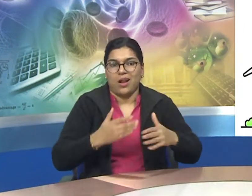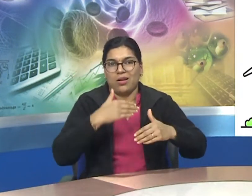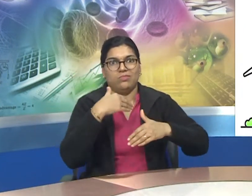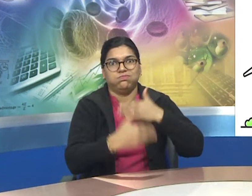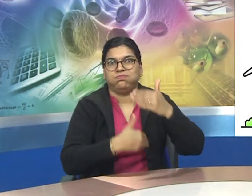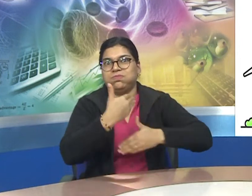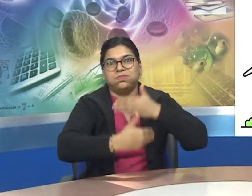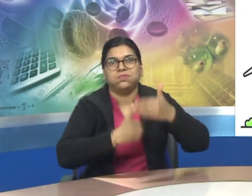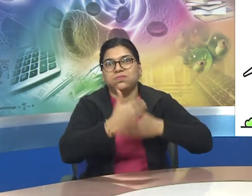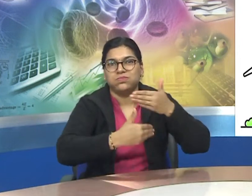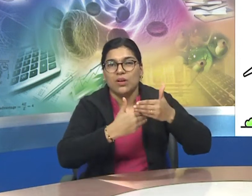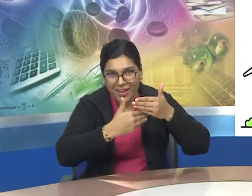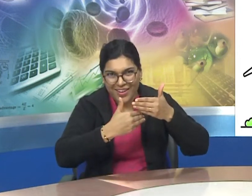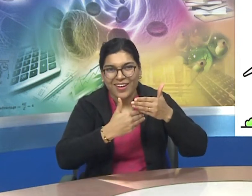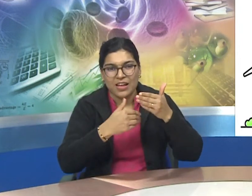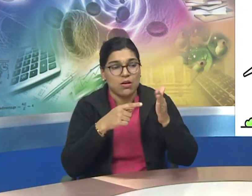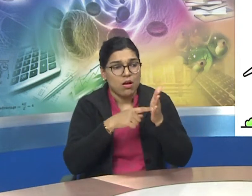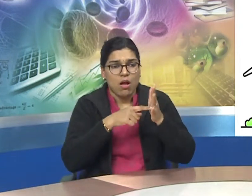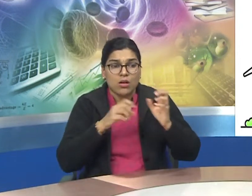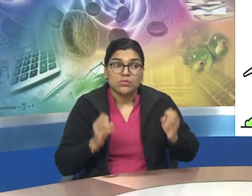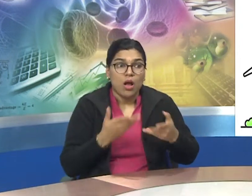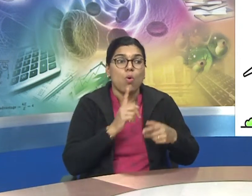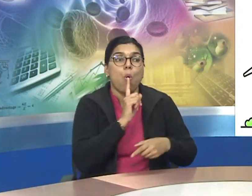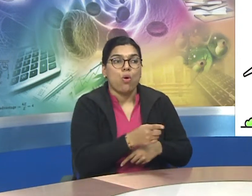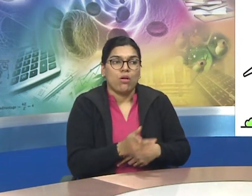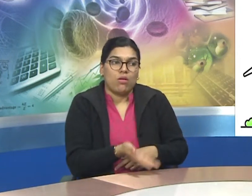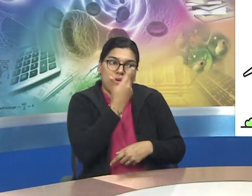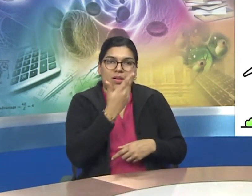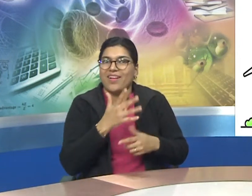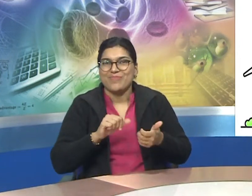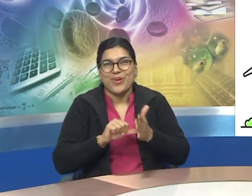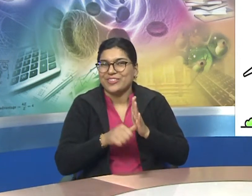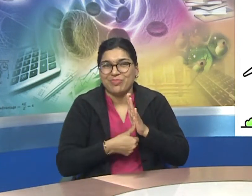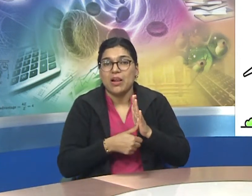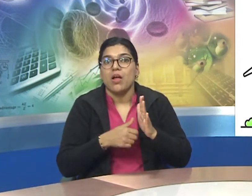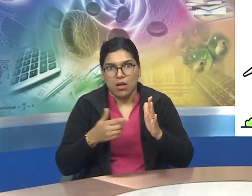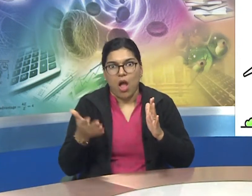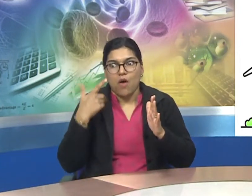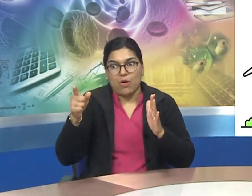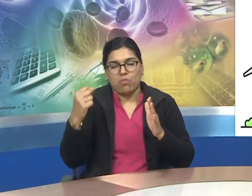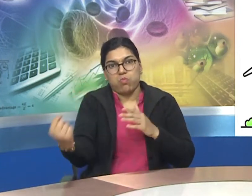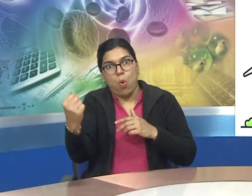wind is used to generate mechanical power or electricity.